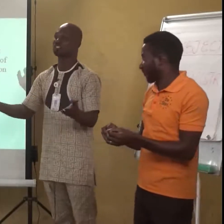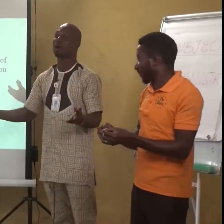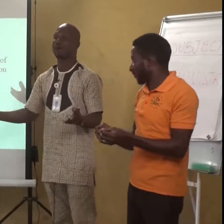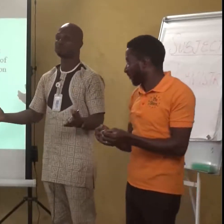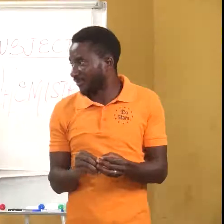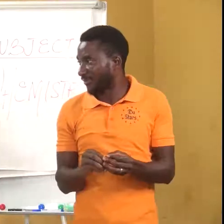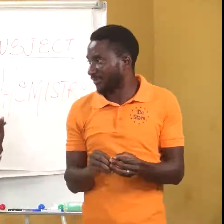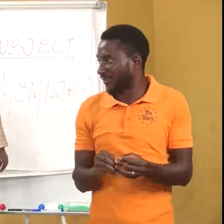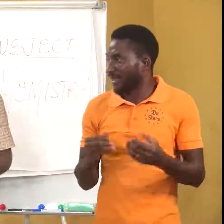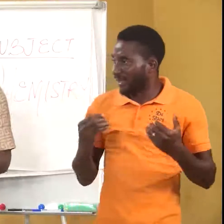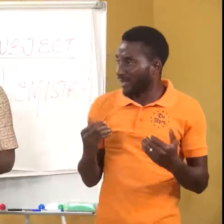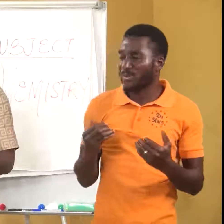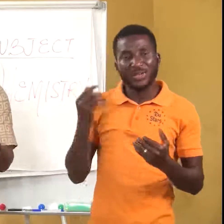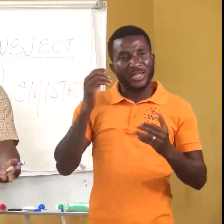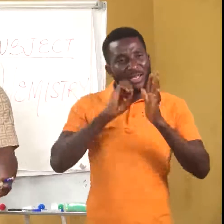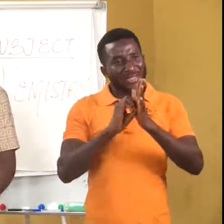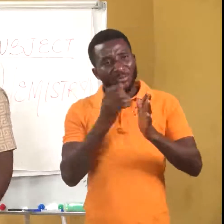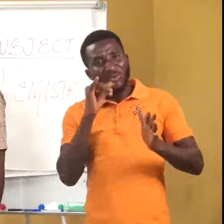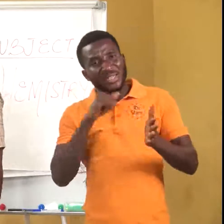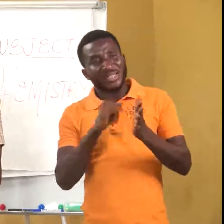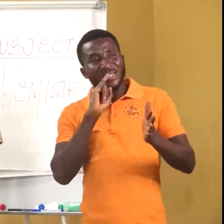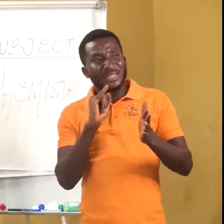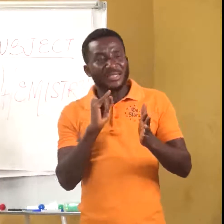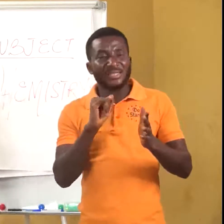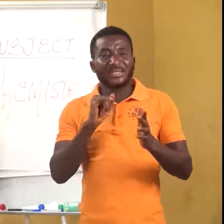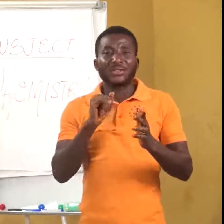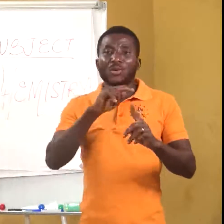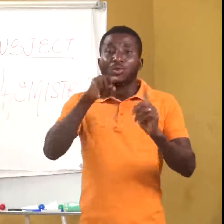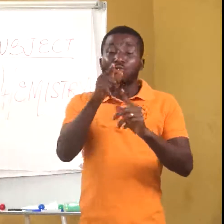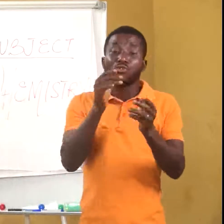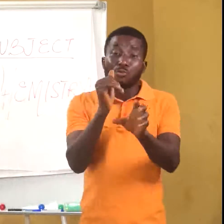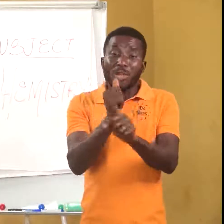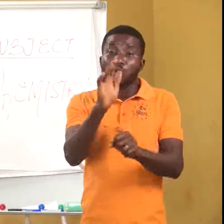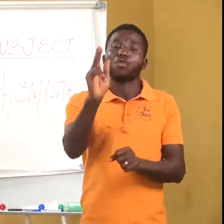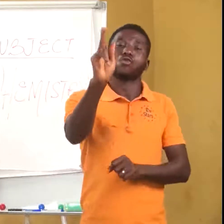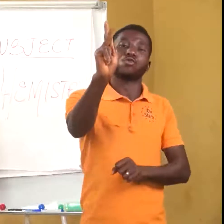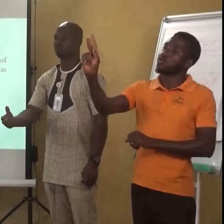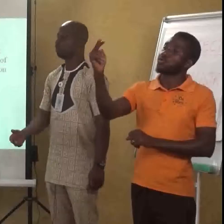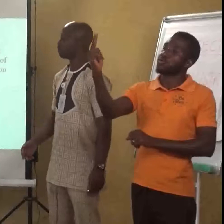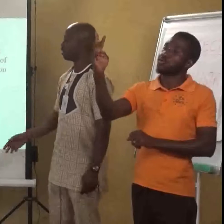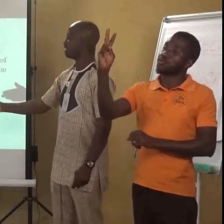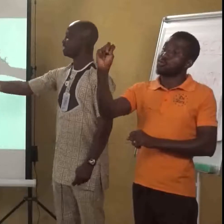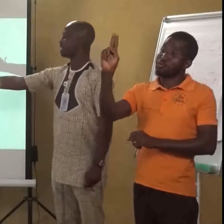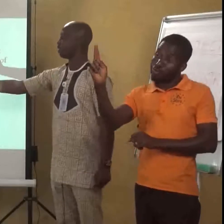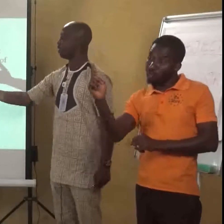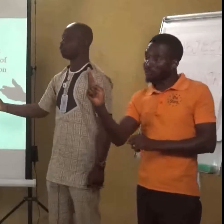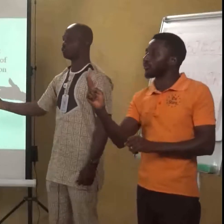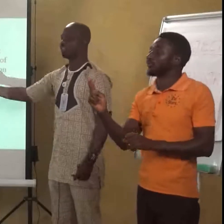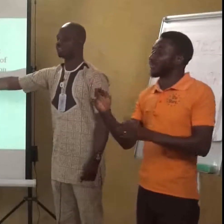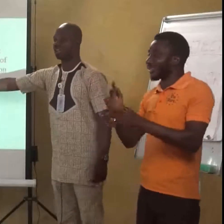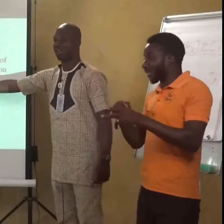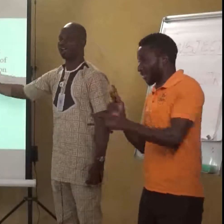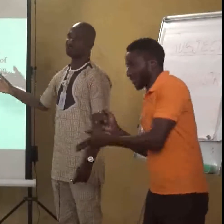turns sour. Sour is a characteristic of an acid. So it's called oxidation of primary alkanol. From ethanol